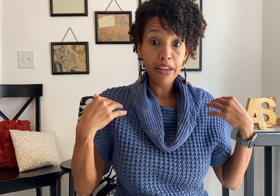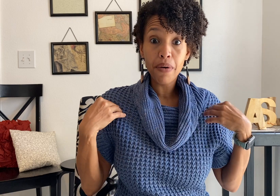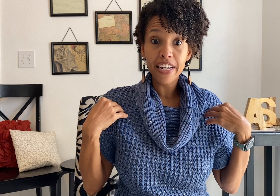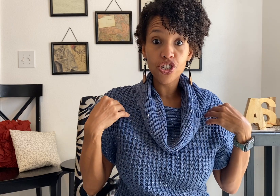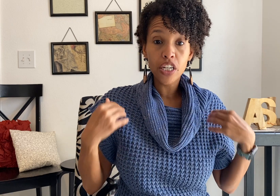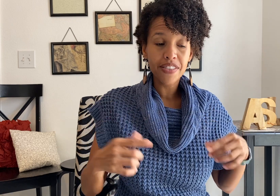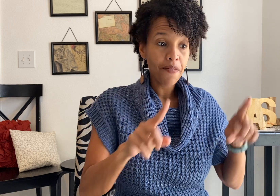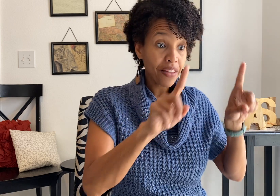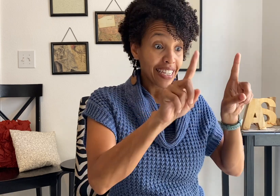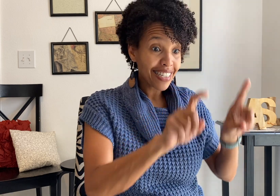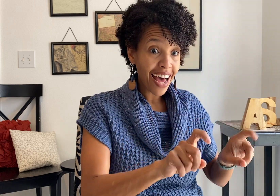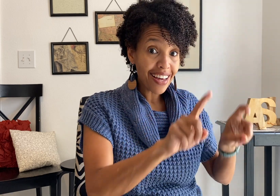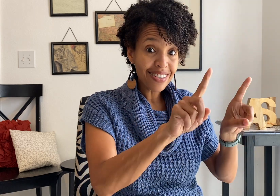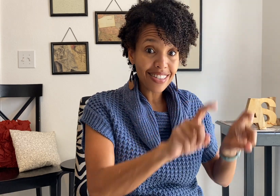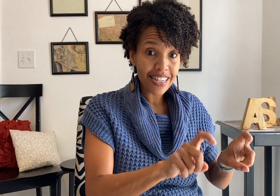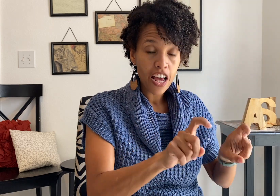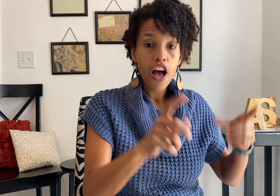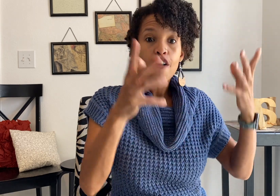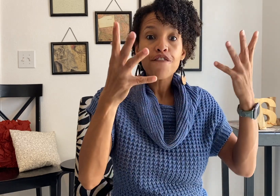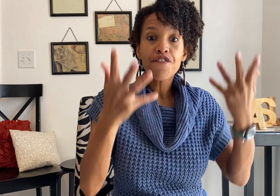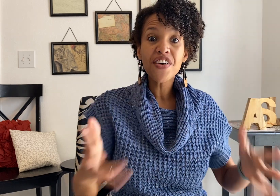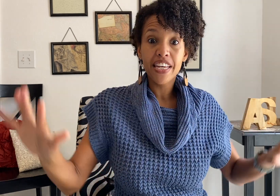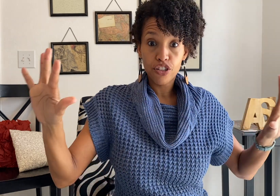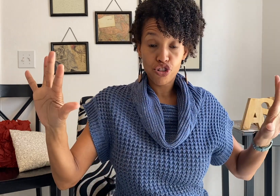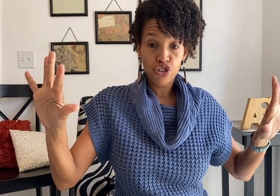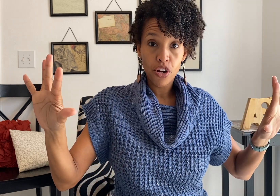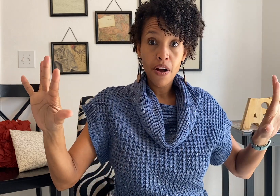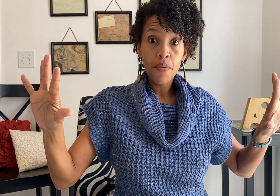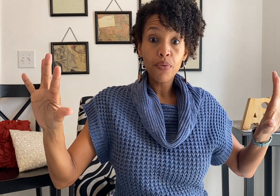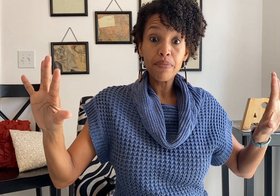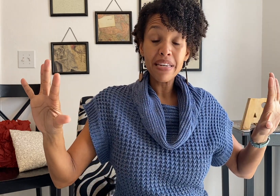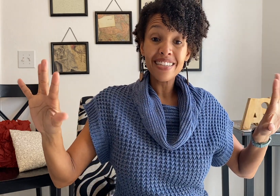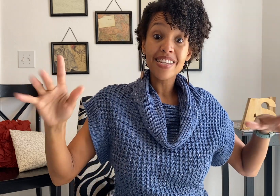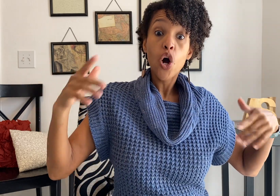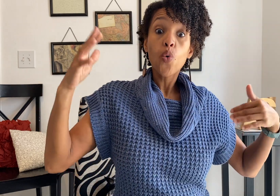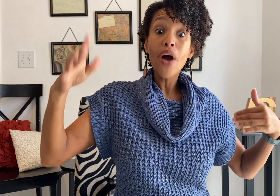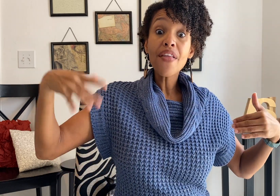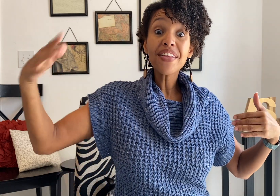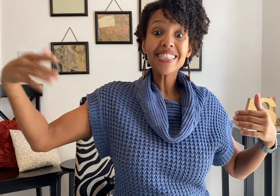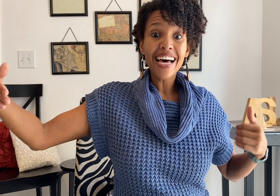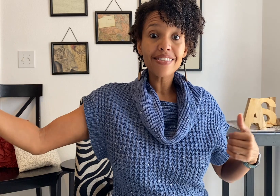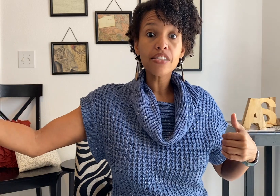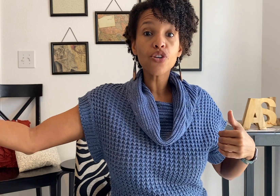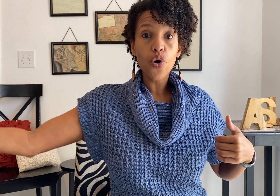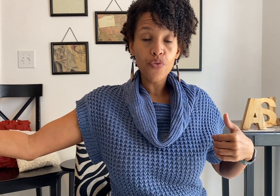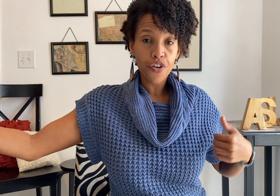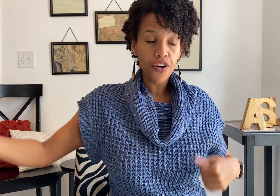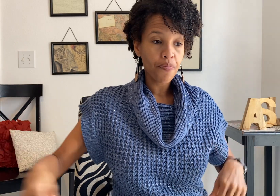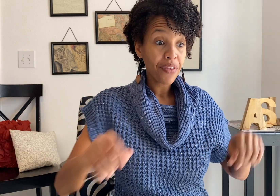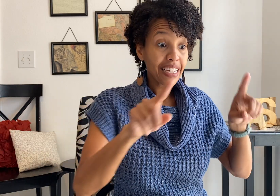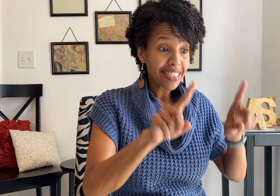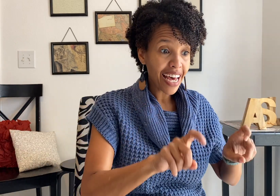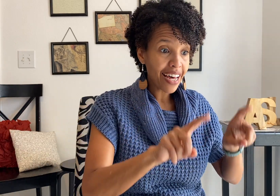body shift, test, finish. Means when the test is over,